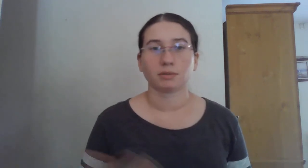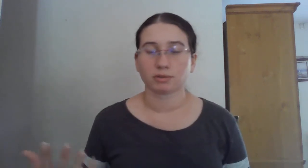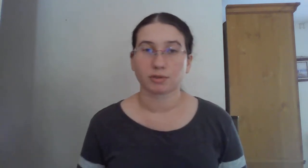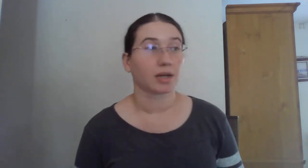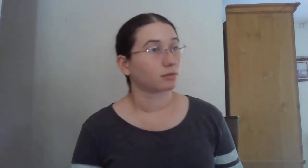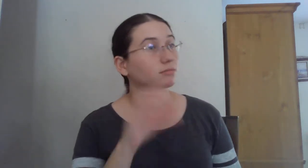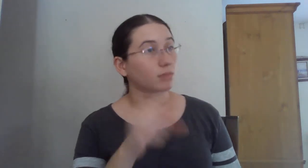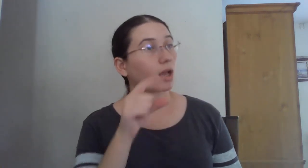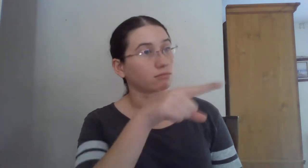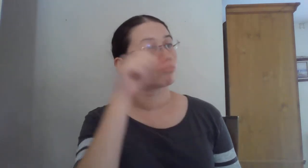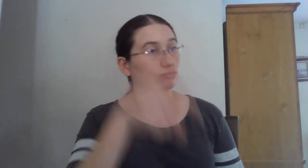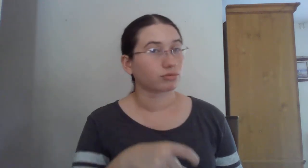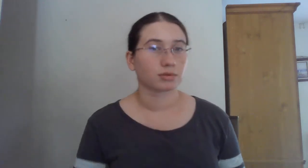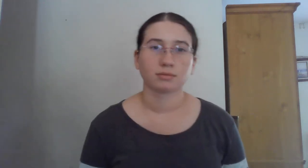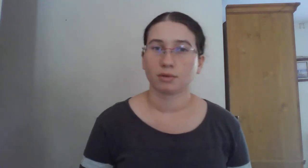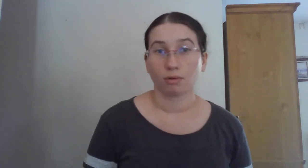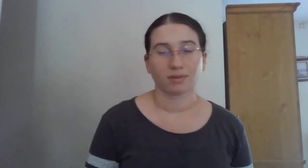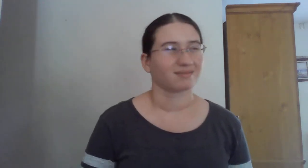Someone's response. Or,